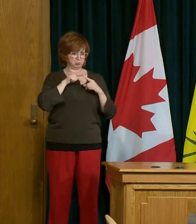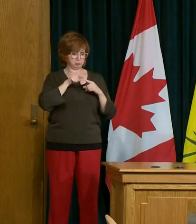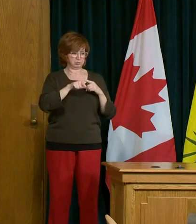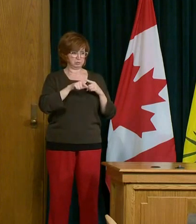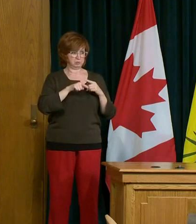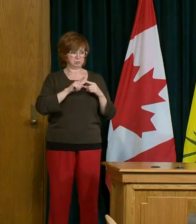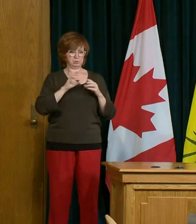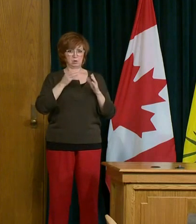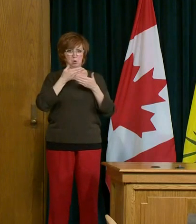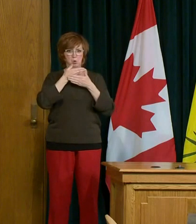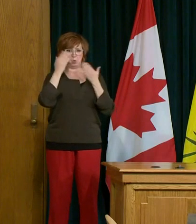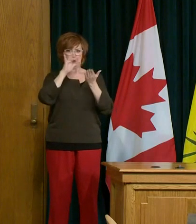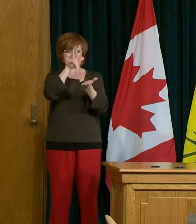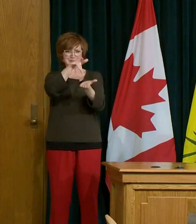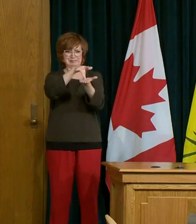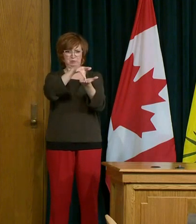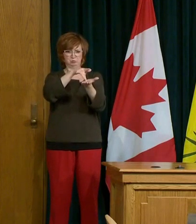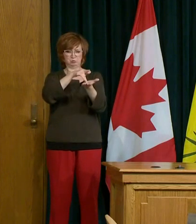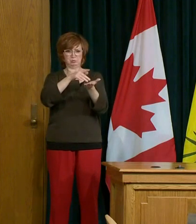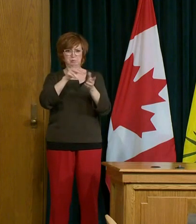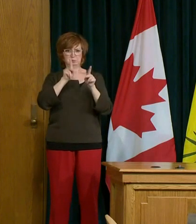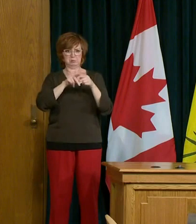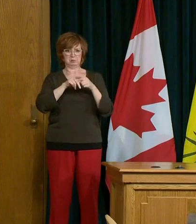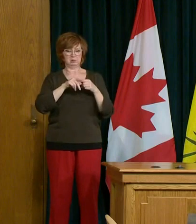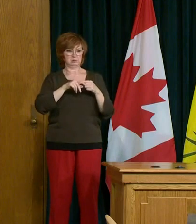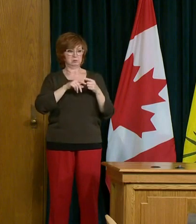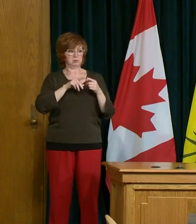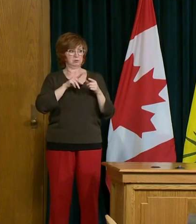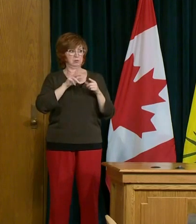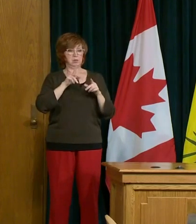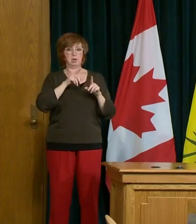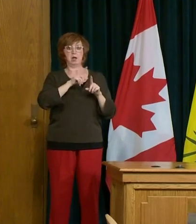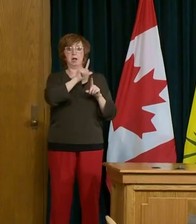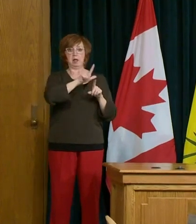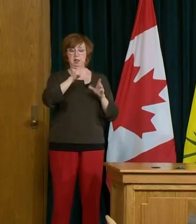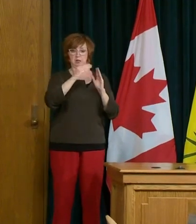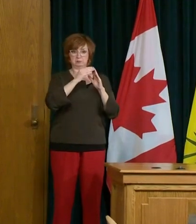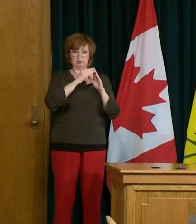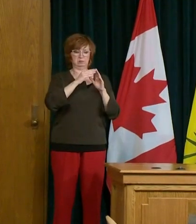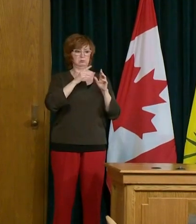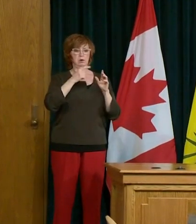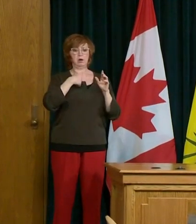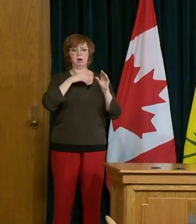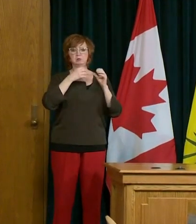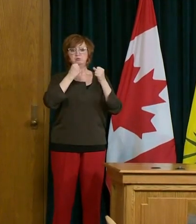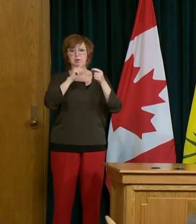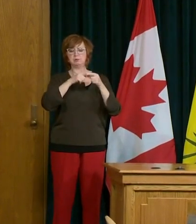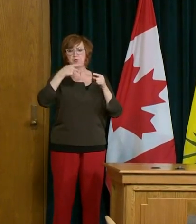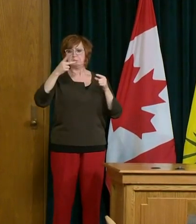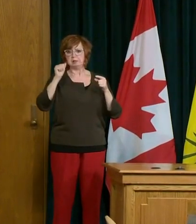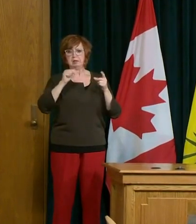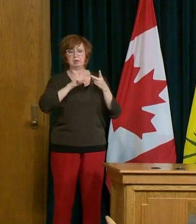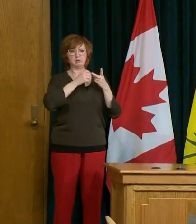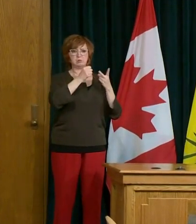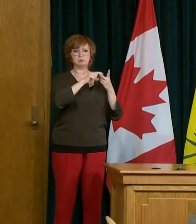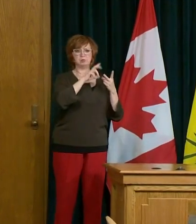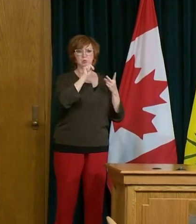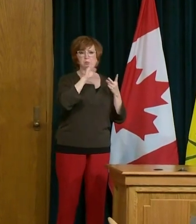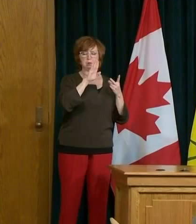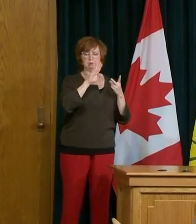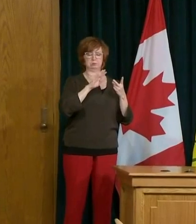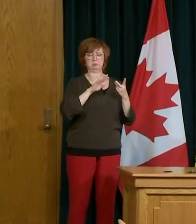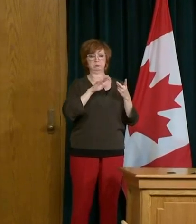in a centralized way, that people might be going to PA or North Battleford? Yeah, I'd maybe Scott Livingston or Marlo, if you have comments